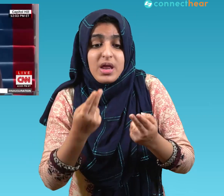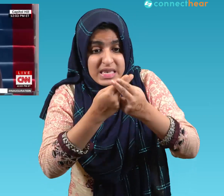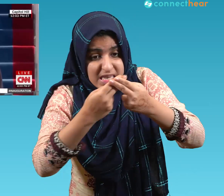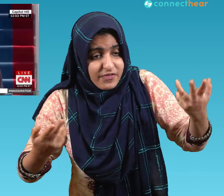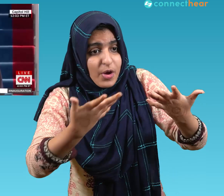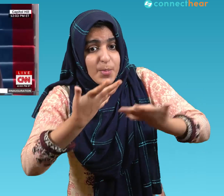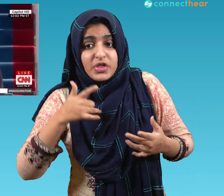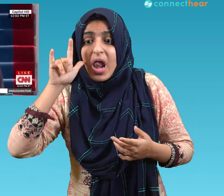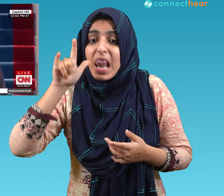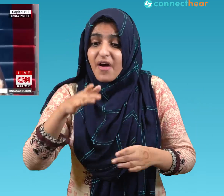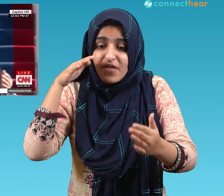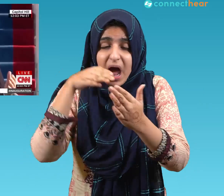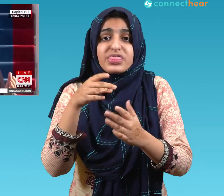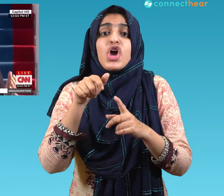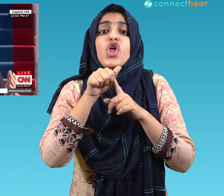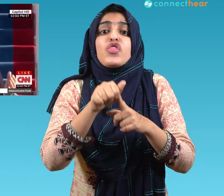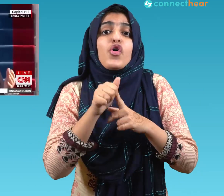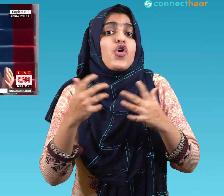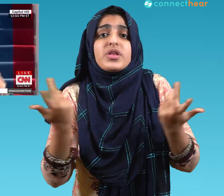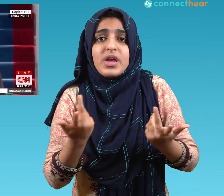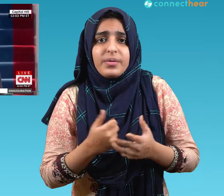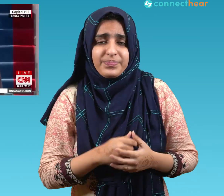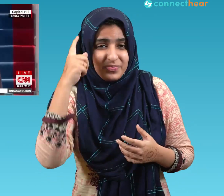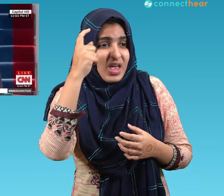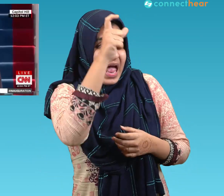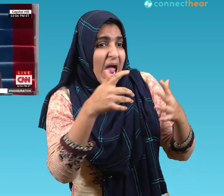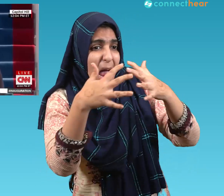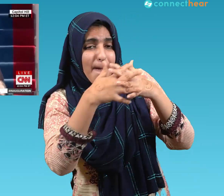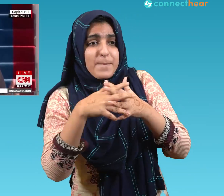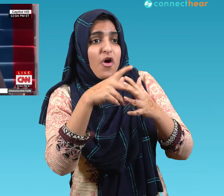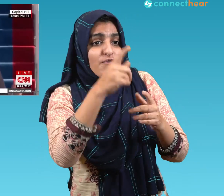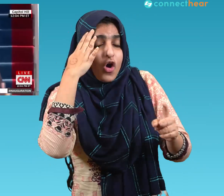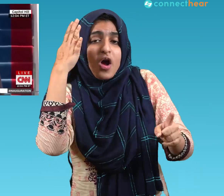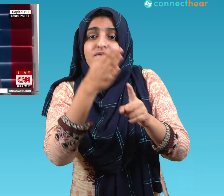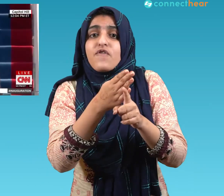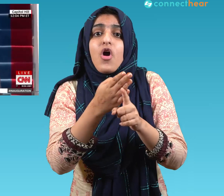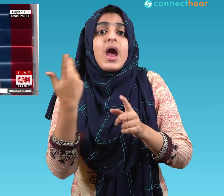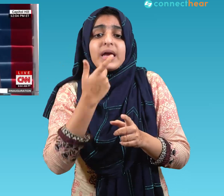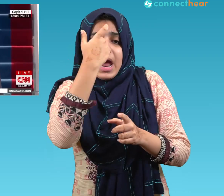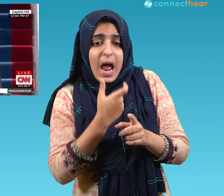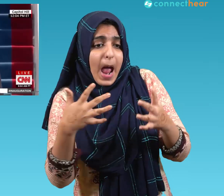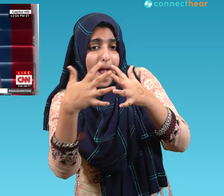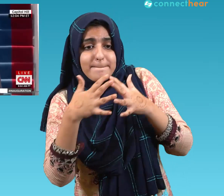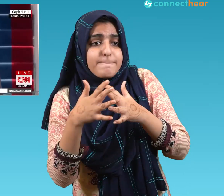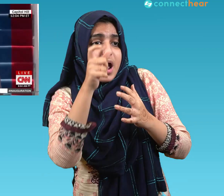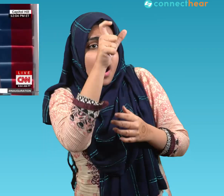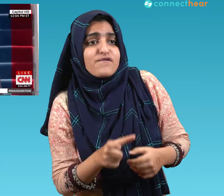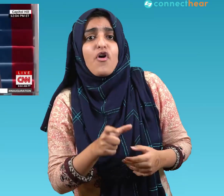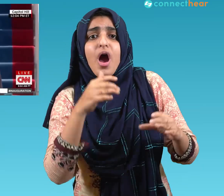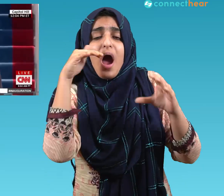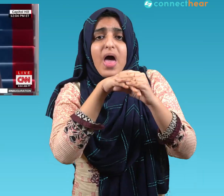love. What are the common objects we as Americans love that define us as Americans? I think we